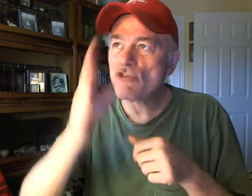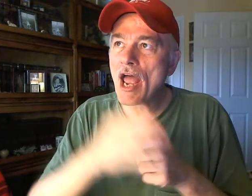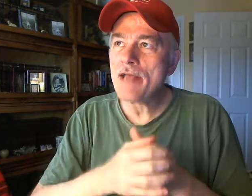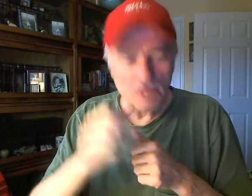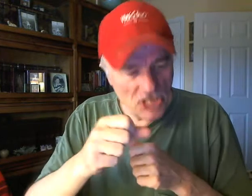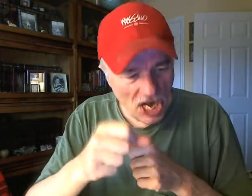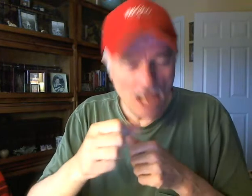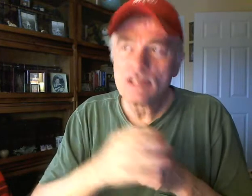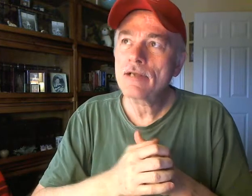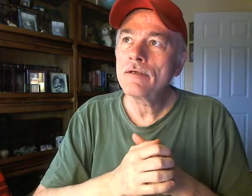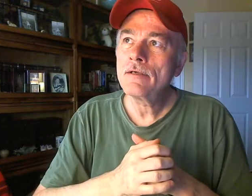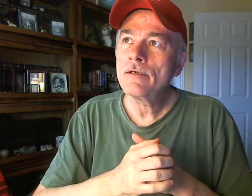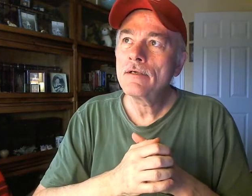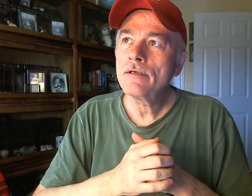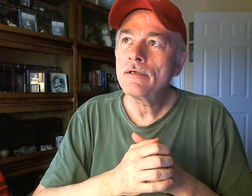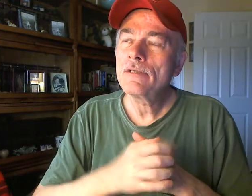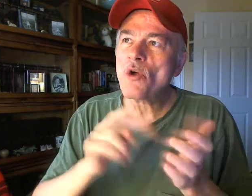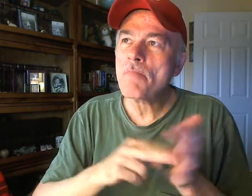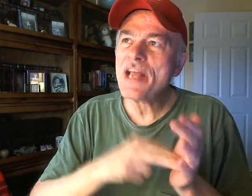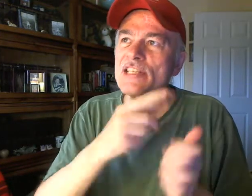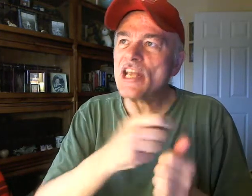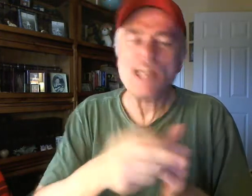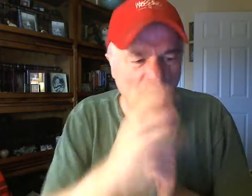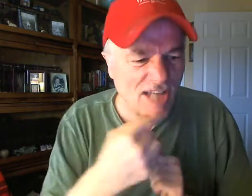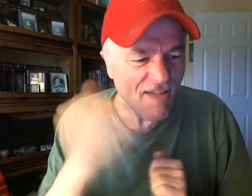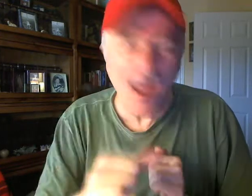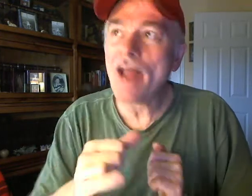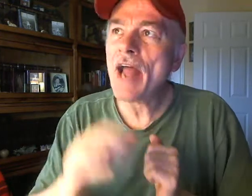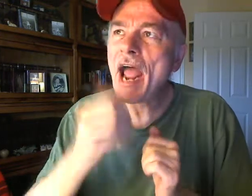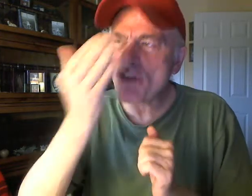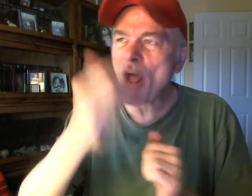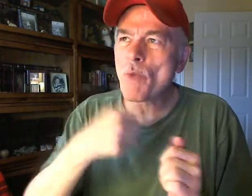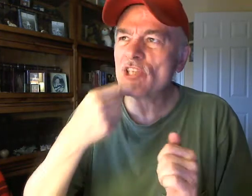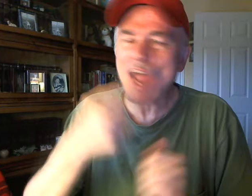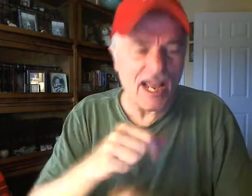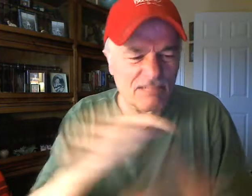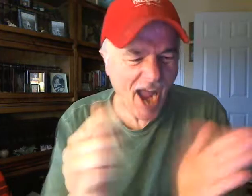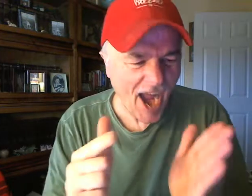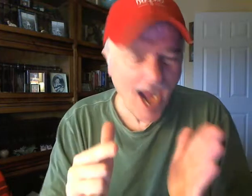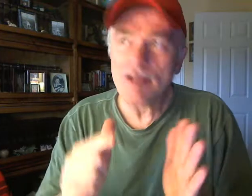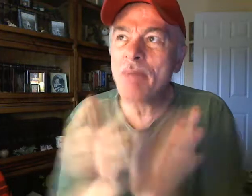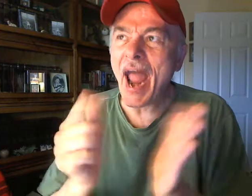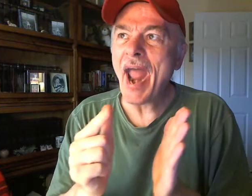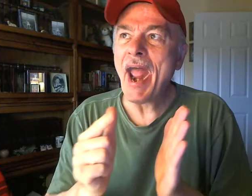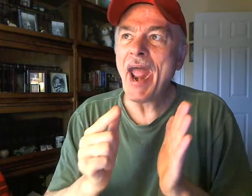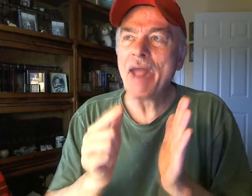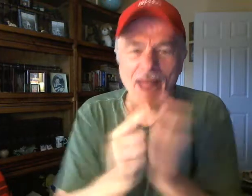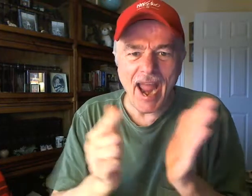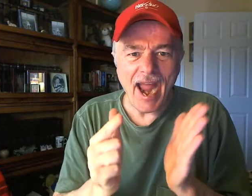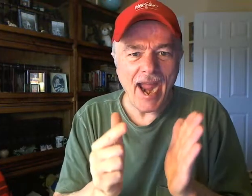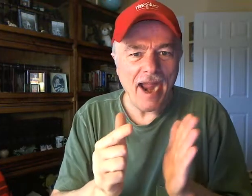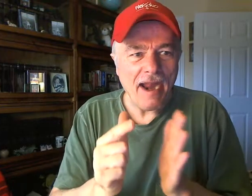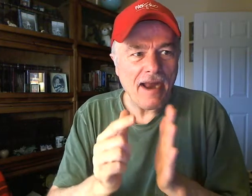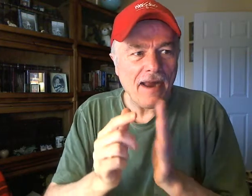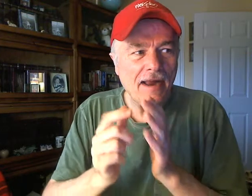straight, yes. So I'm mean to you. Don't do that! I'm an apple, sir. Ah! Bah! Bah!